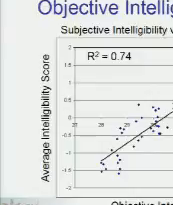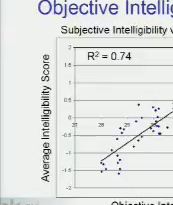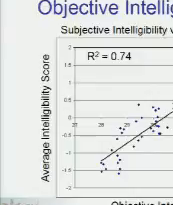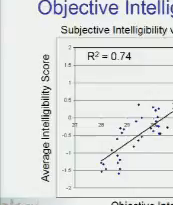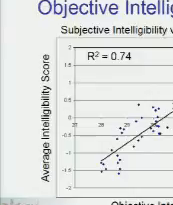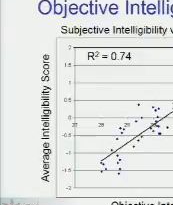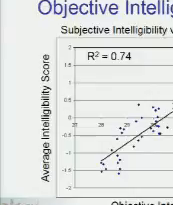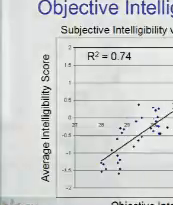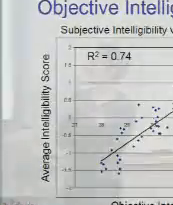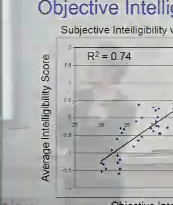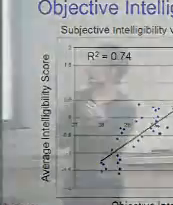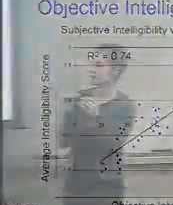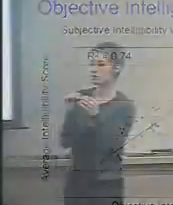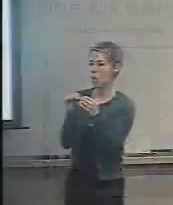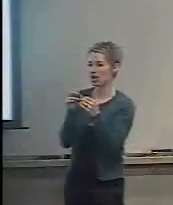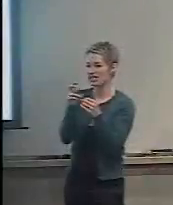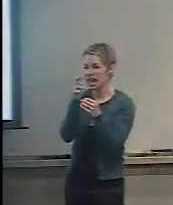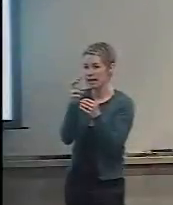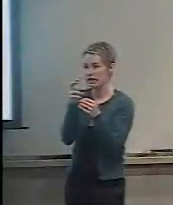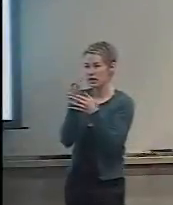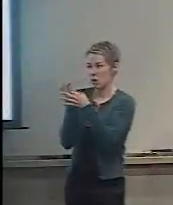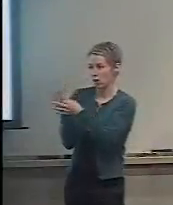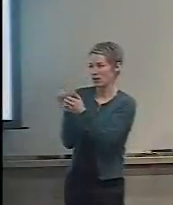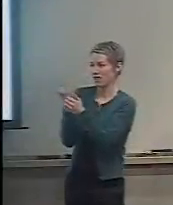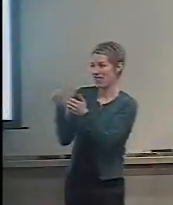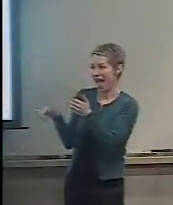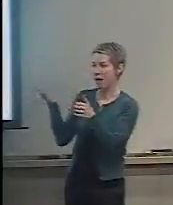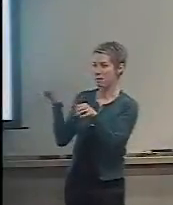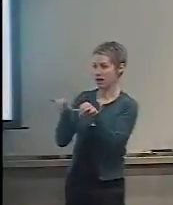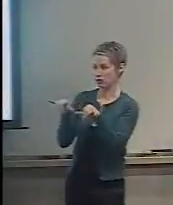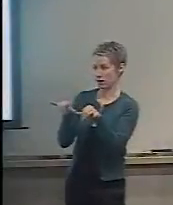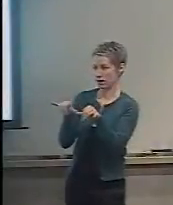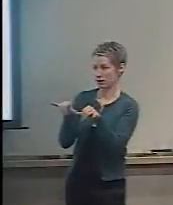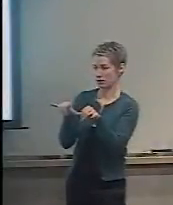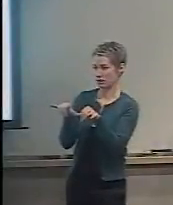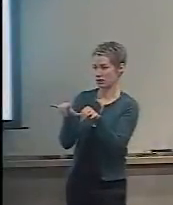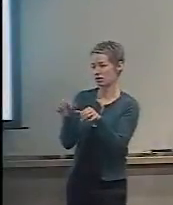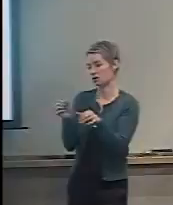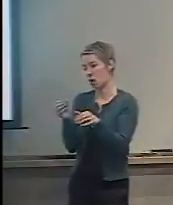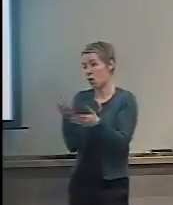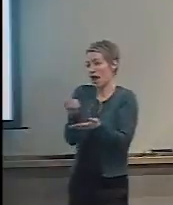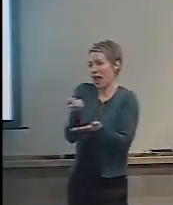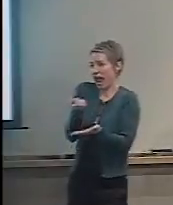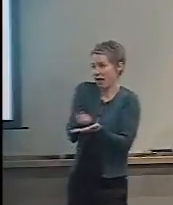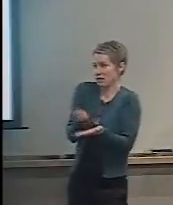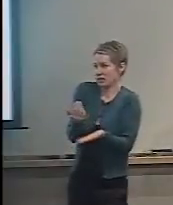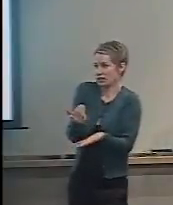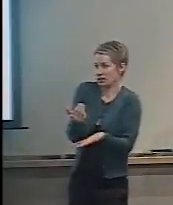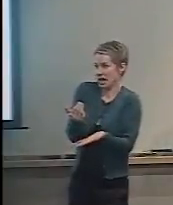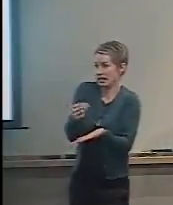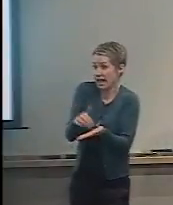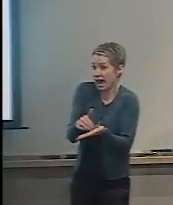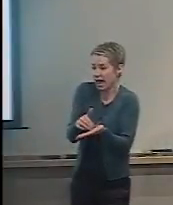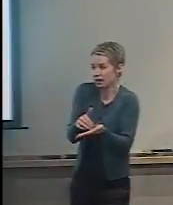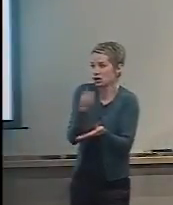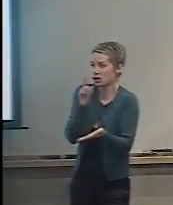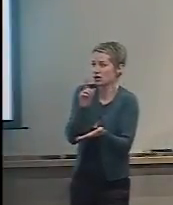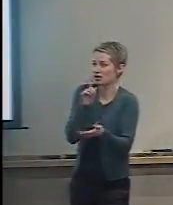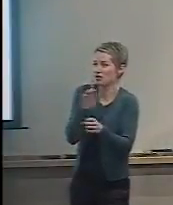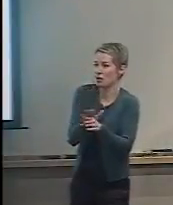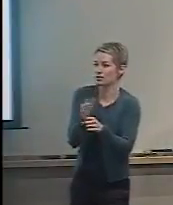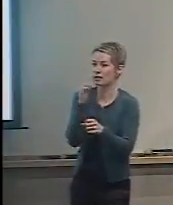it's more tightly correlated with this metric. So that's kind of evidence that, again, sort of confirms the eye tracking data, doesn't